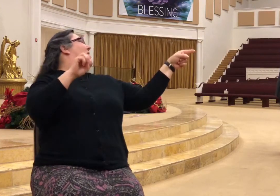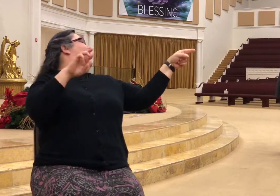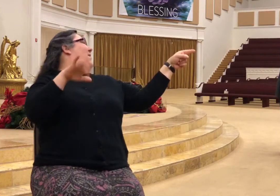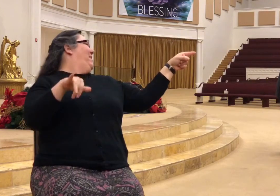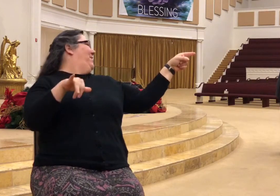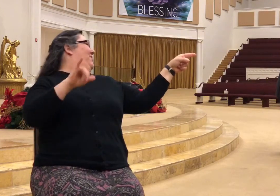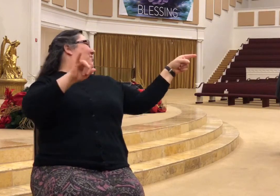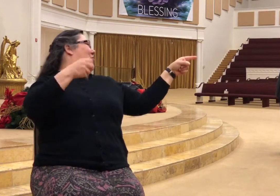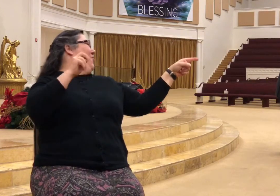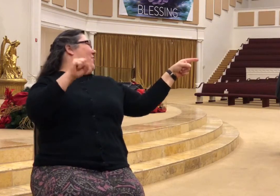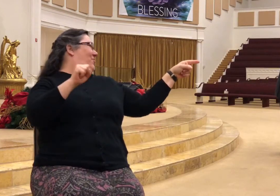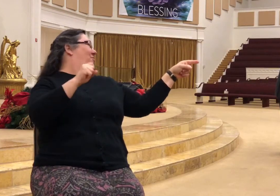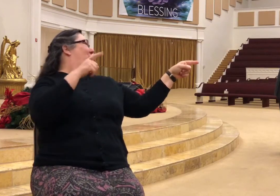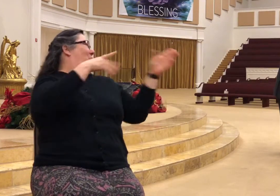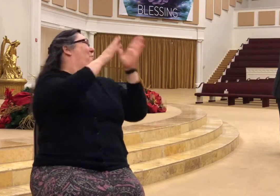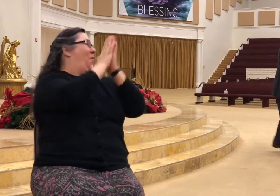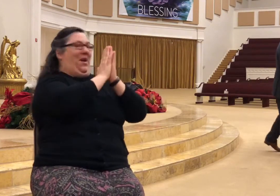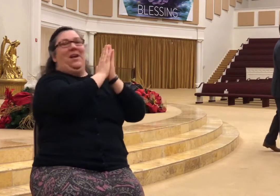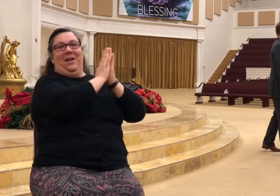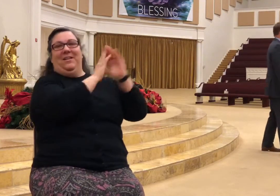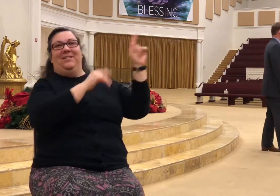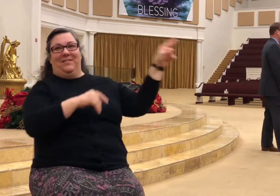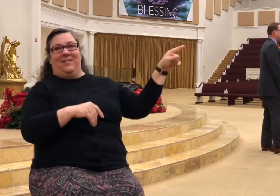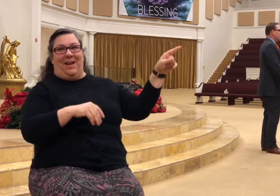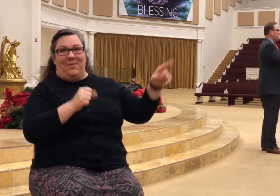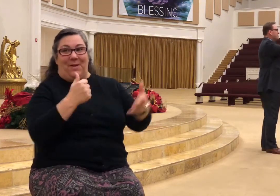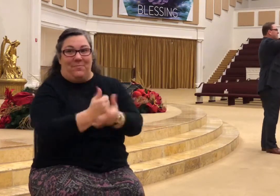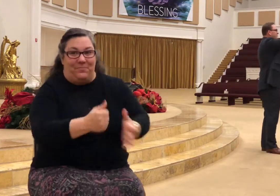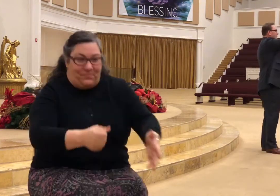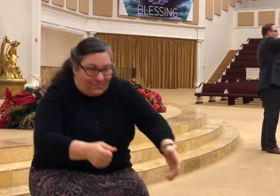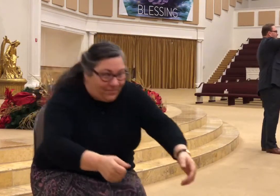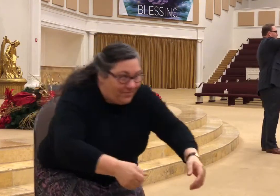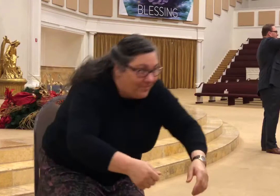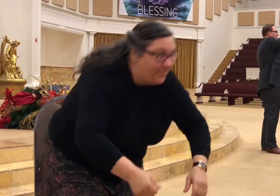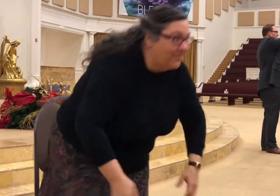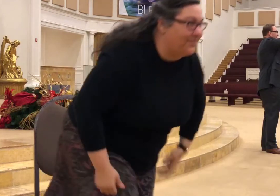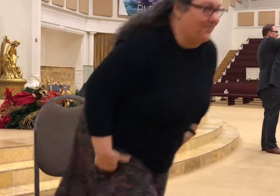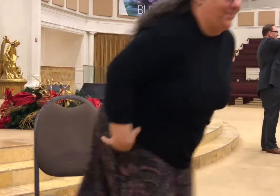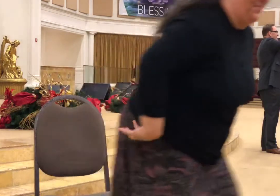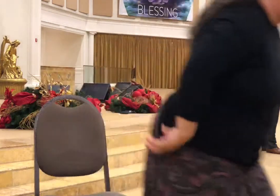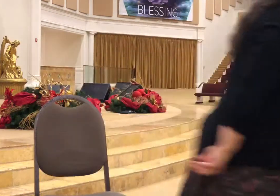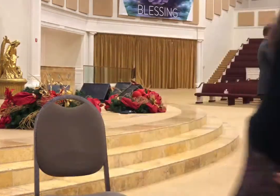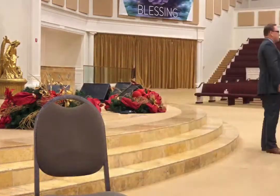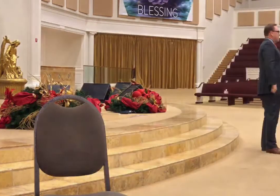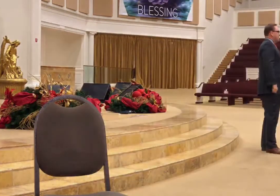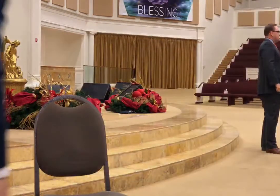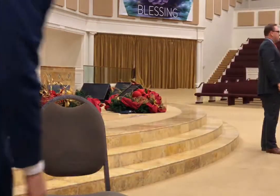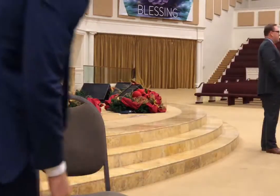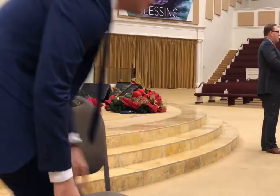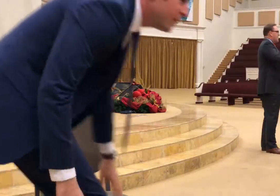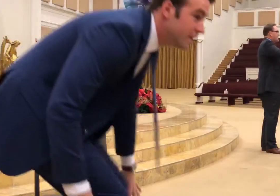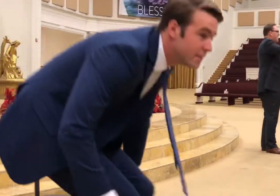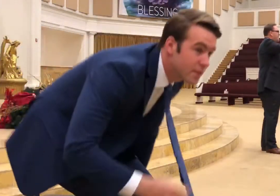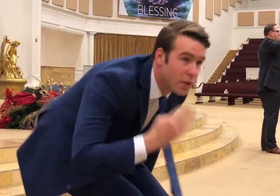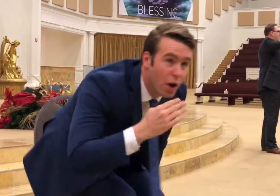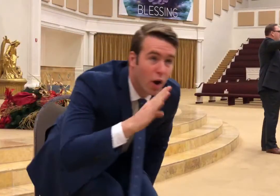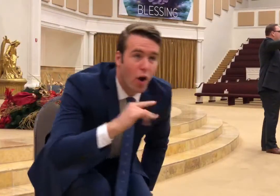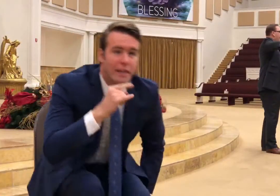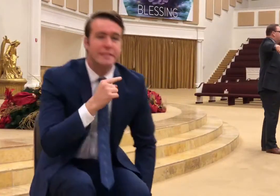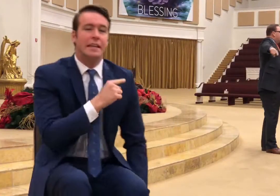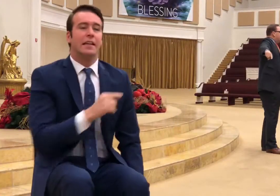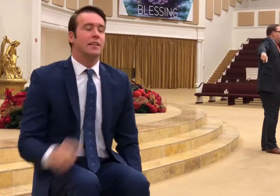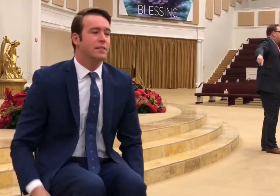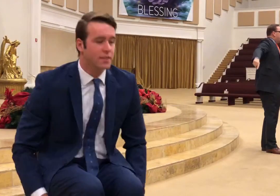I know y'all are praying. Amen. Amen. So everything's going to be all right. These are God's kids. And encamped